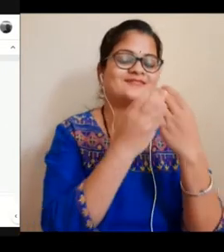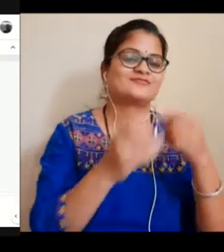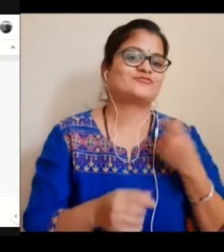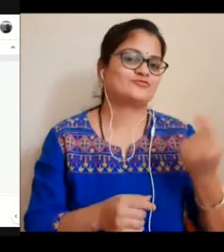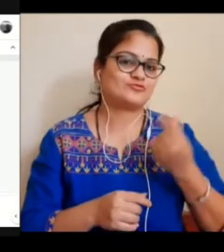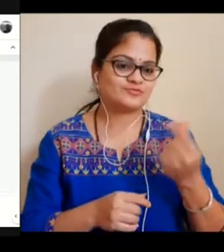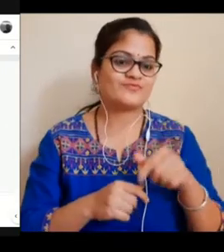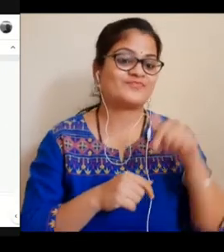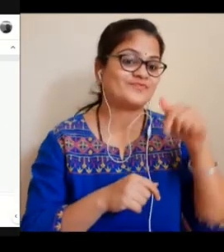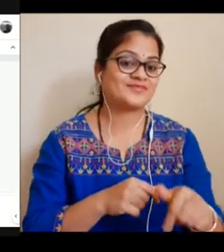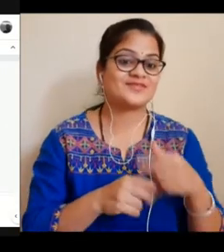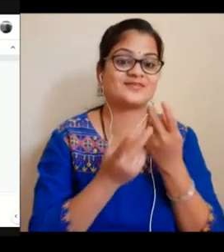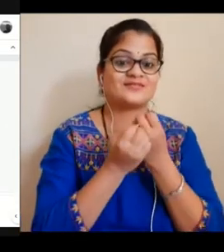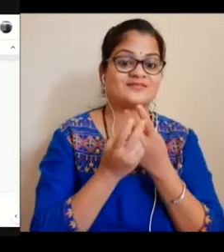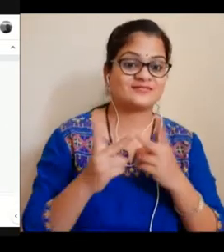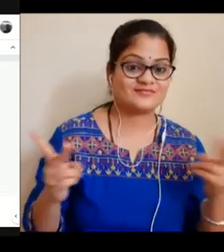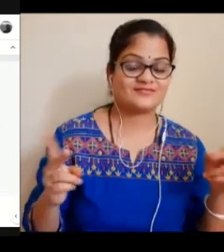session, a lot of these features,